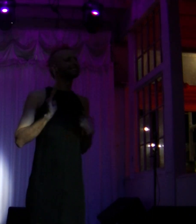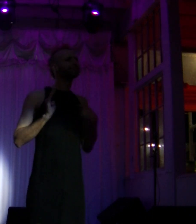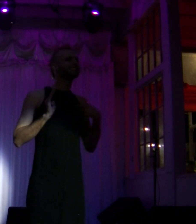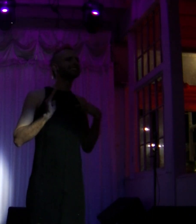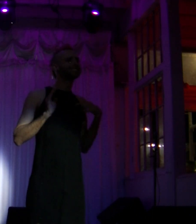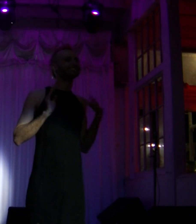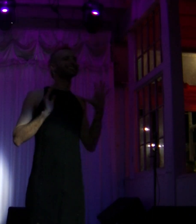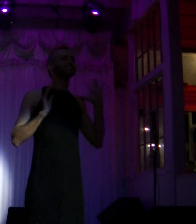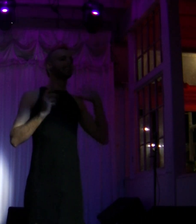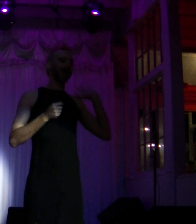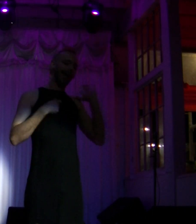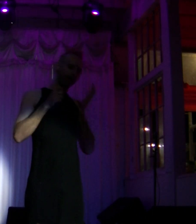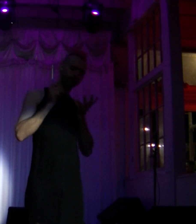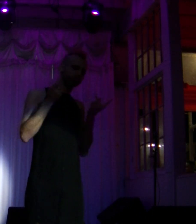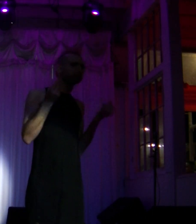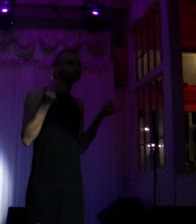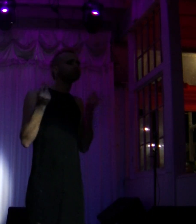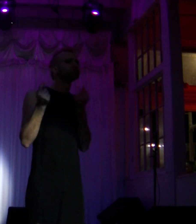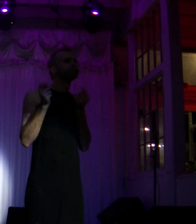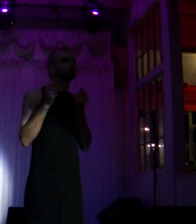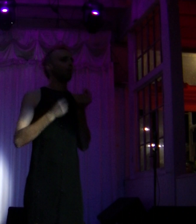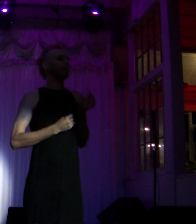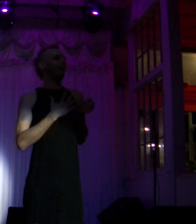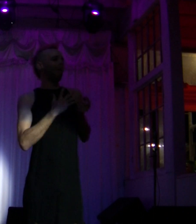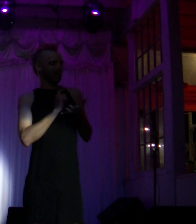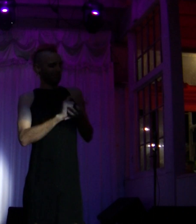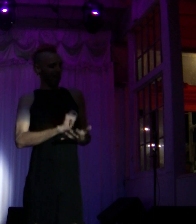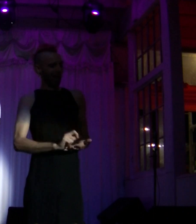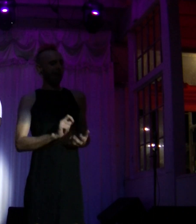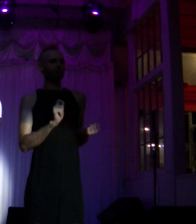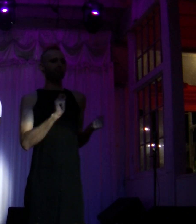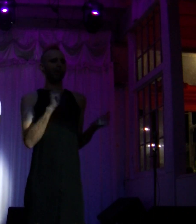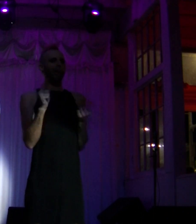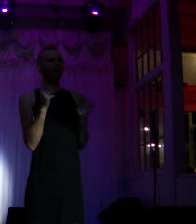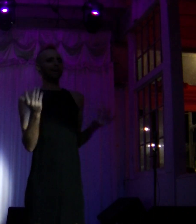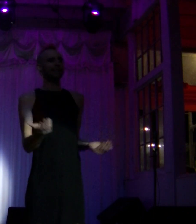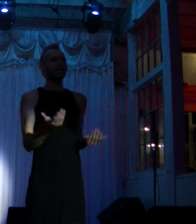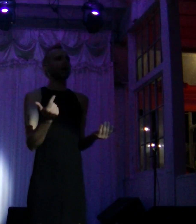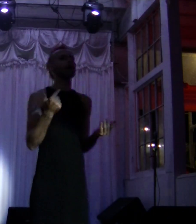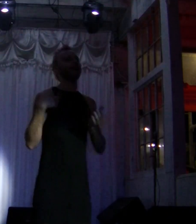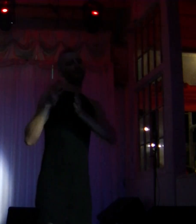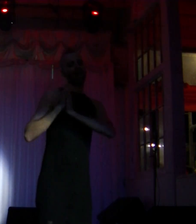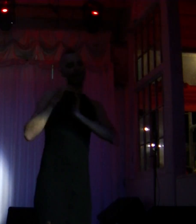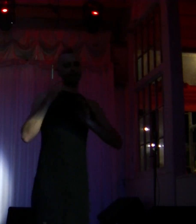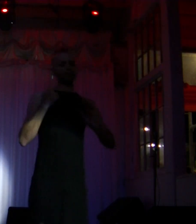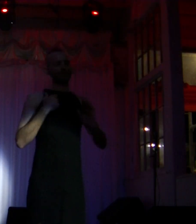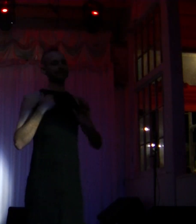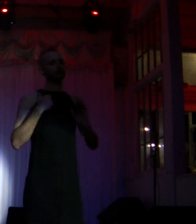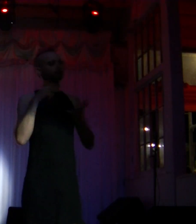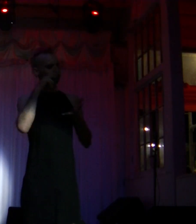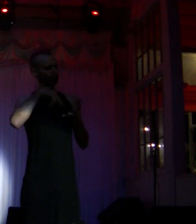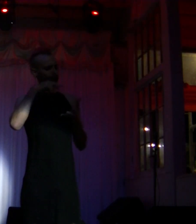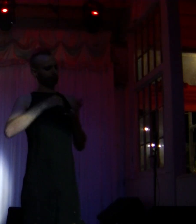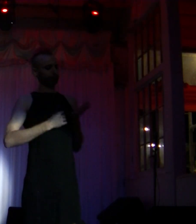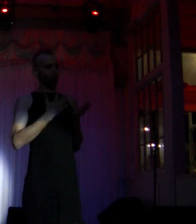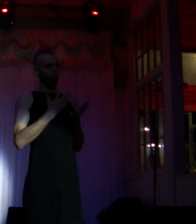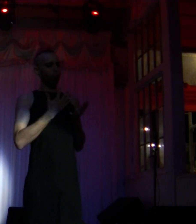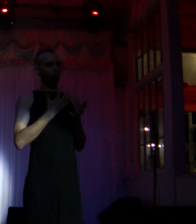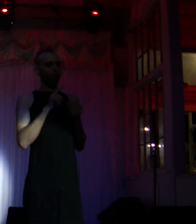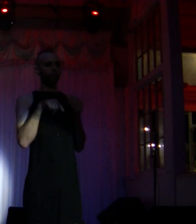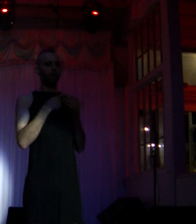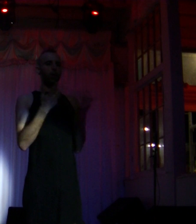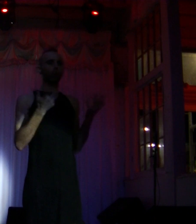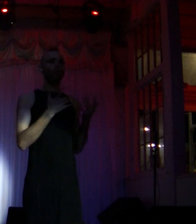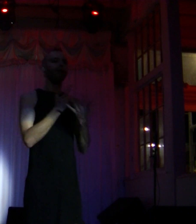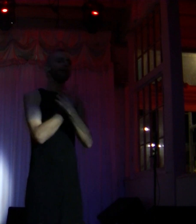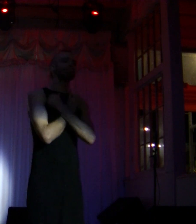I write poems, and we out here. And I was asked to read some love poems, and I thought about all of the different types of love